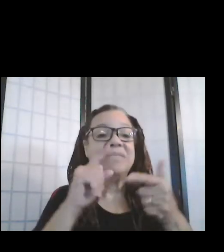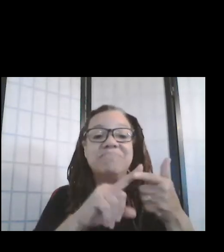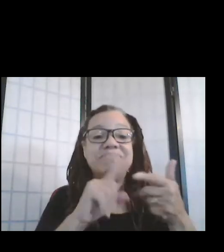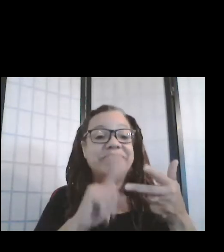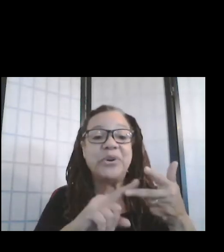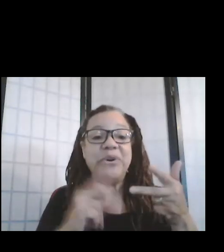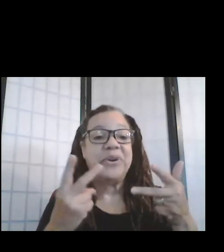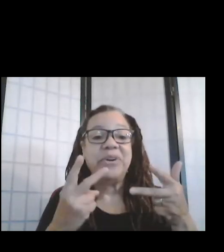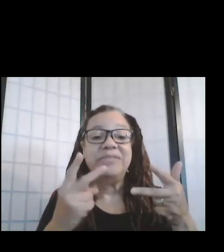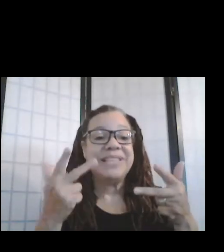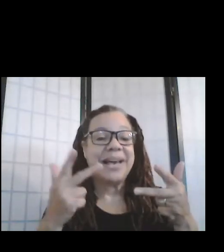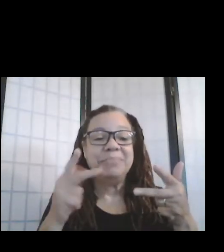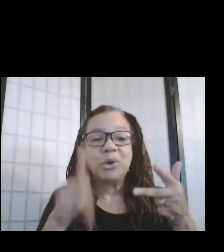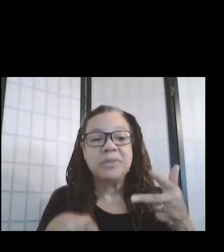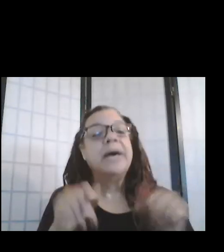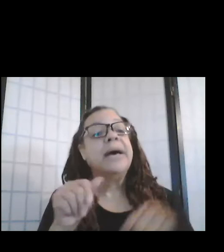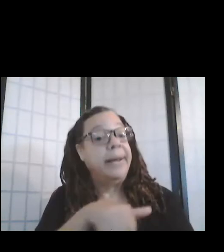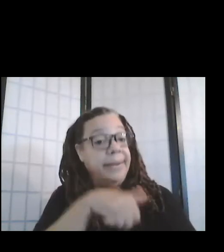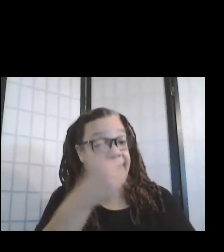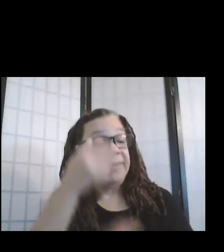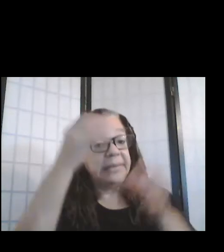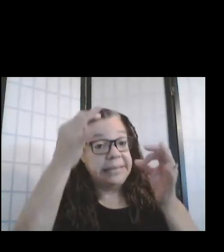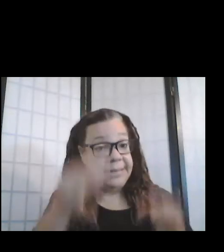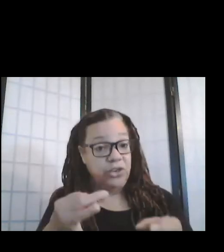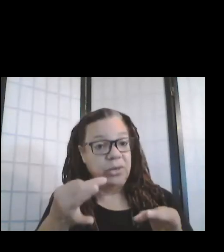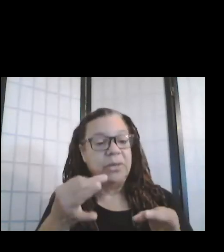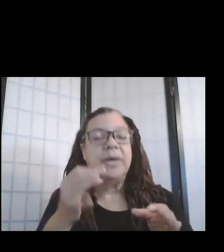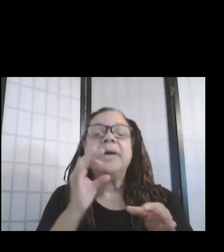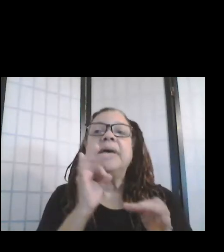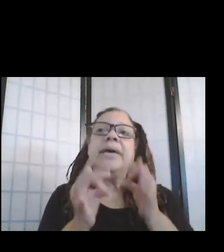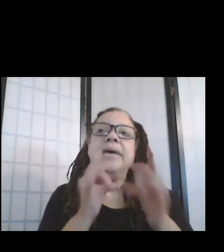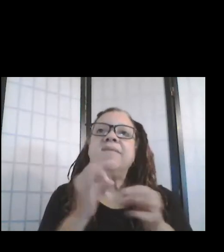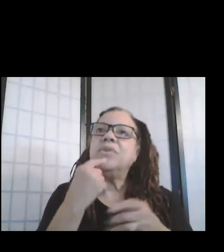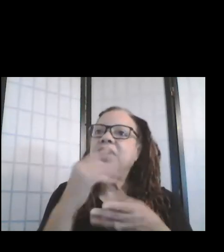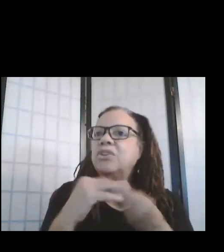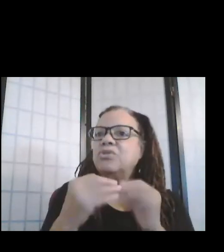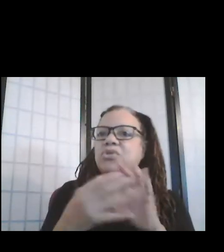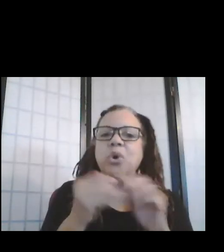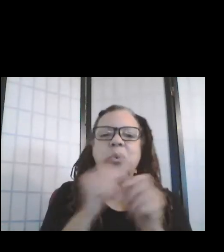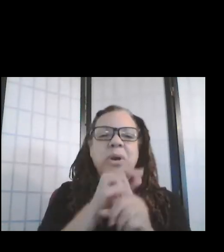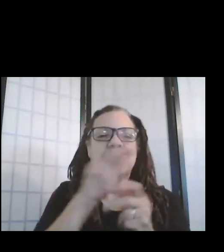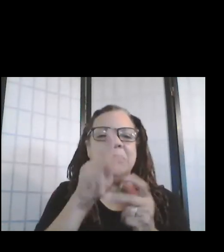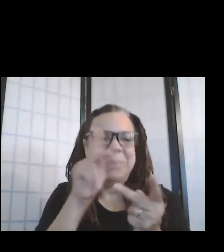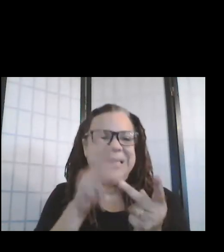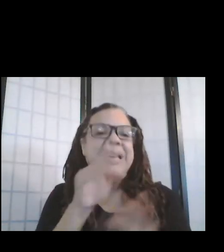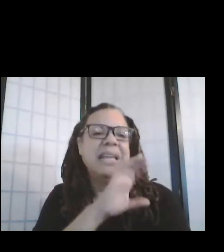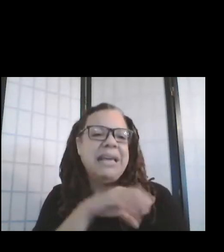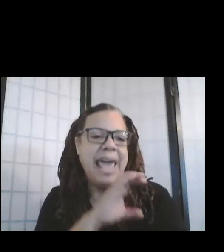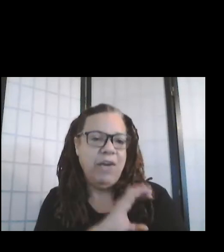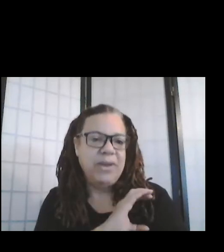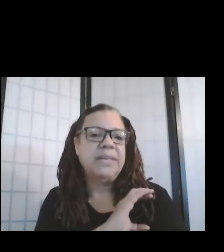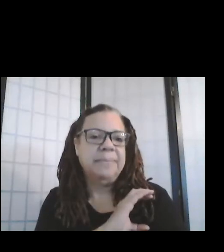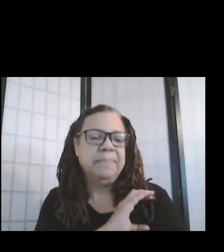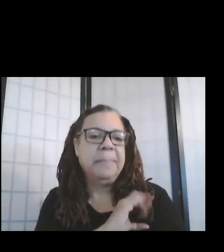person? Another decision that has to be made is if you're telling the story with a particular character in mind. And most short